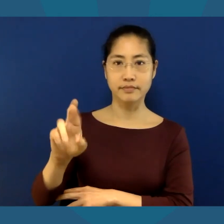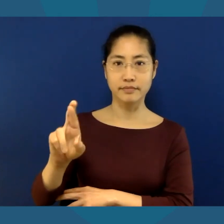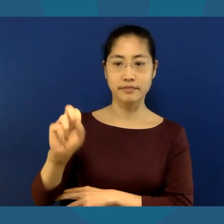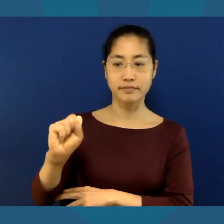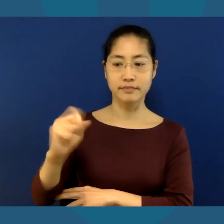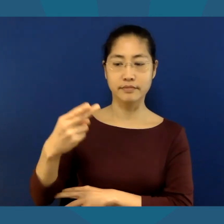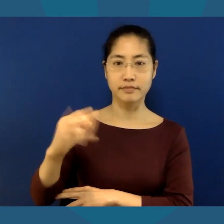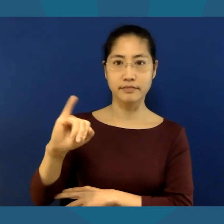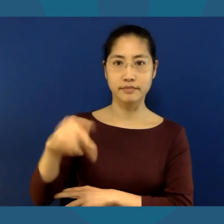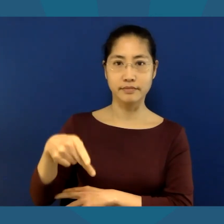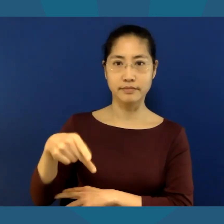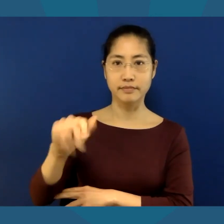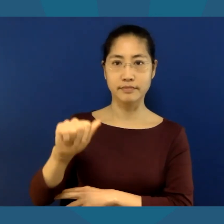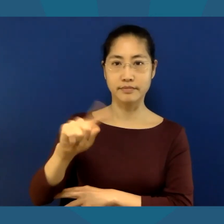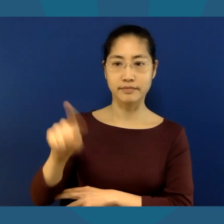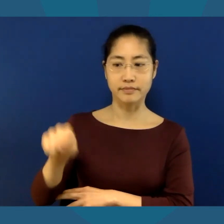www.realleadershipaz.com.